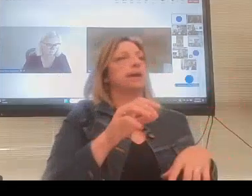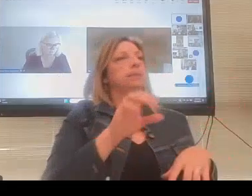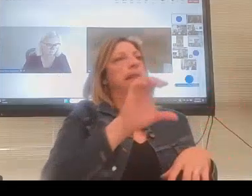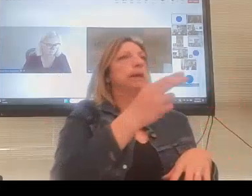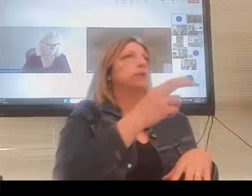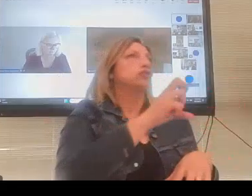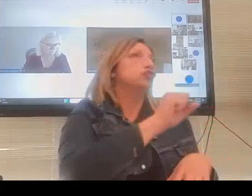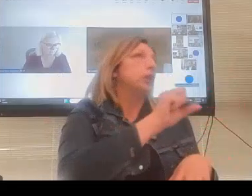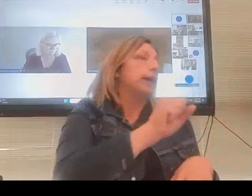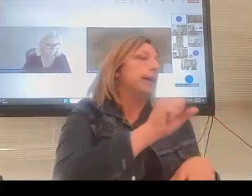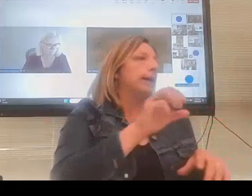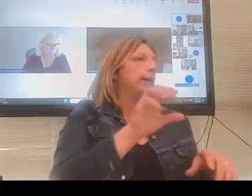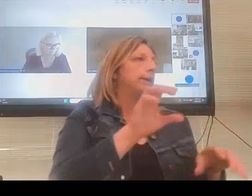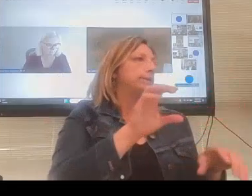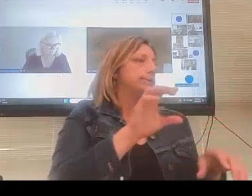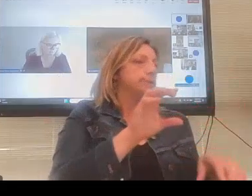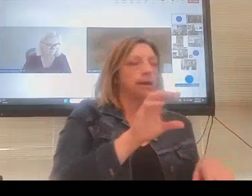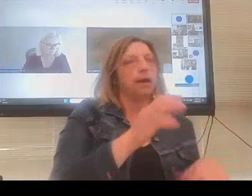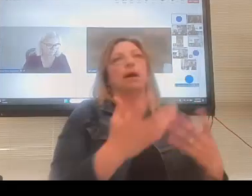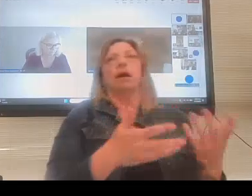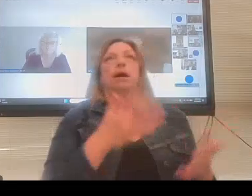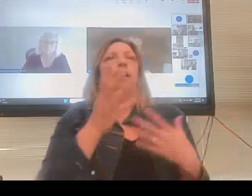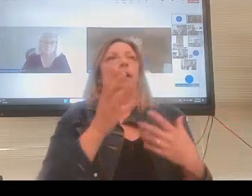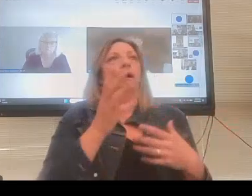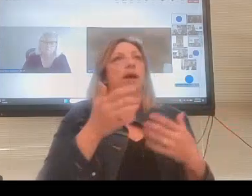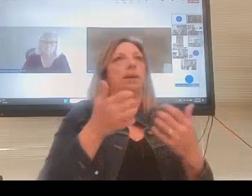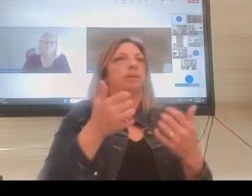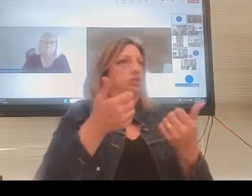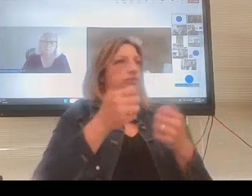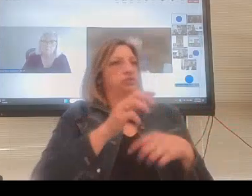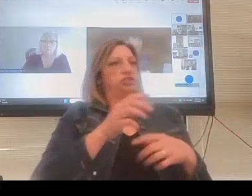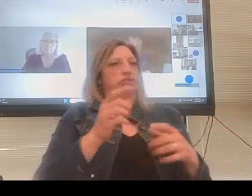And we'll have different activities. You'll have chess,